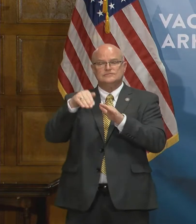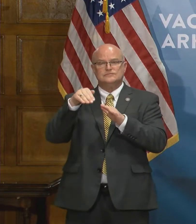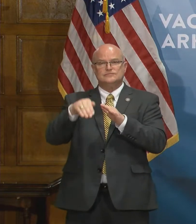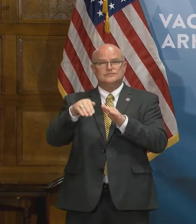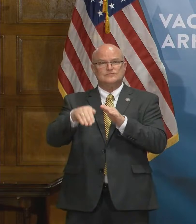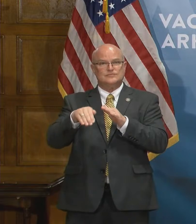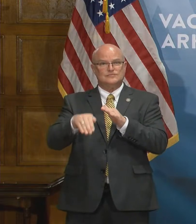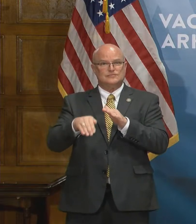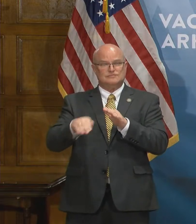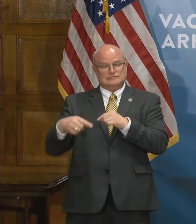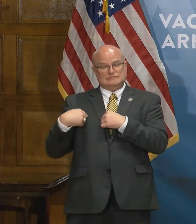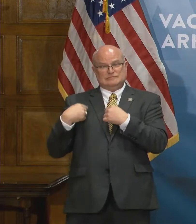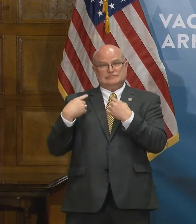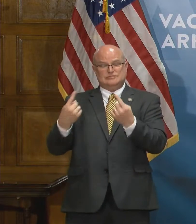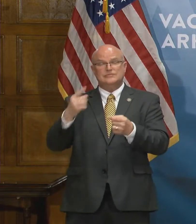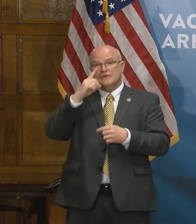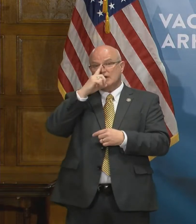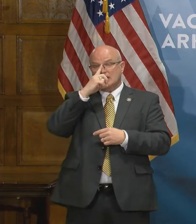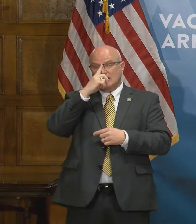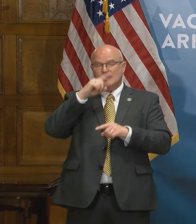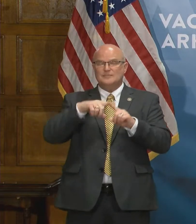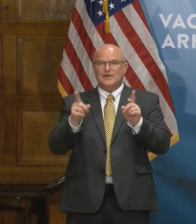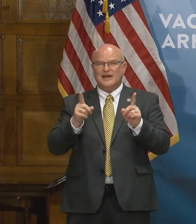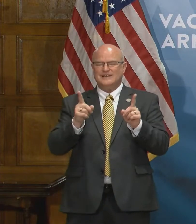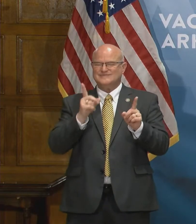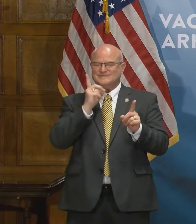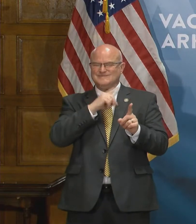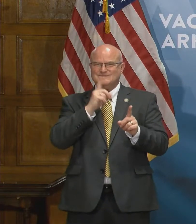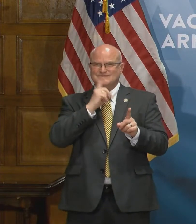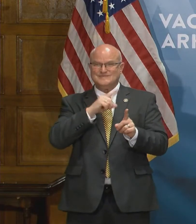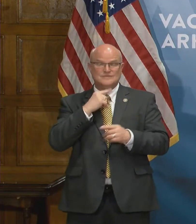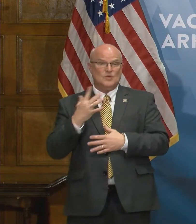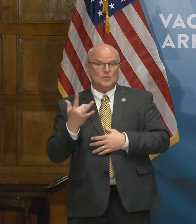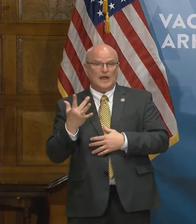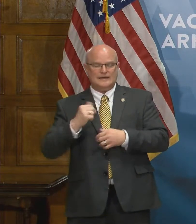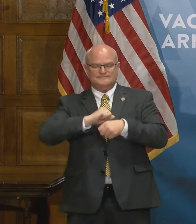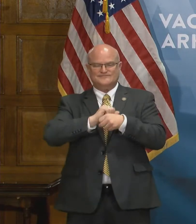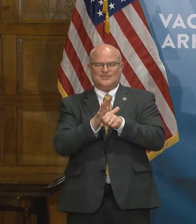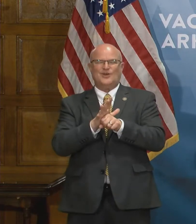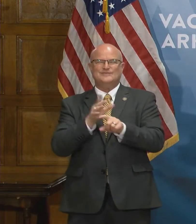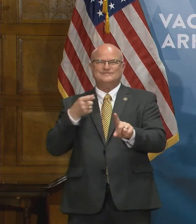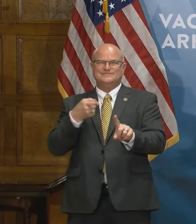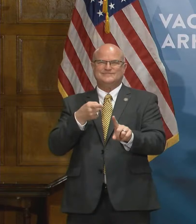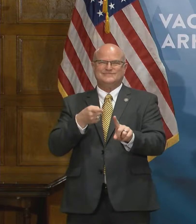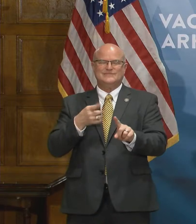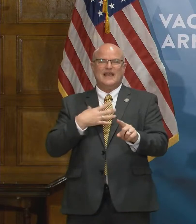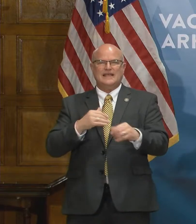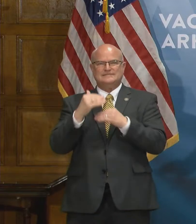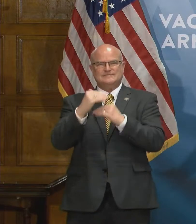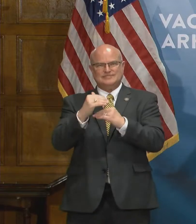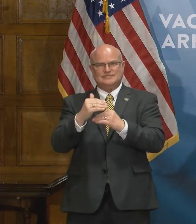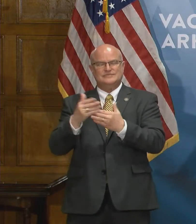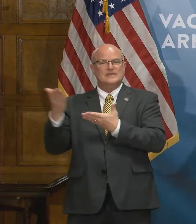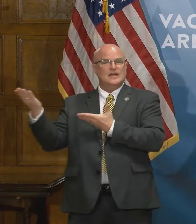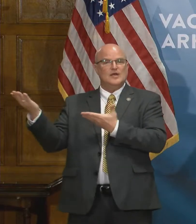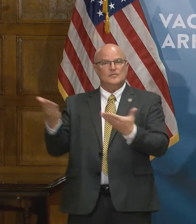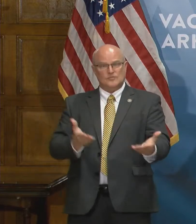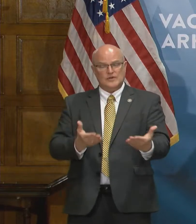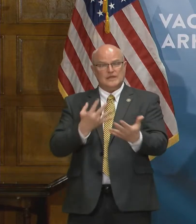prison population, but it was artificial. It was largely due to COVID and the restraint on